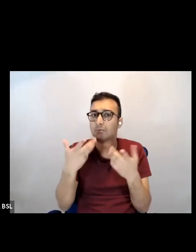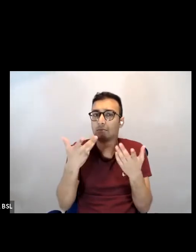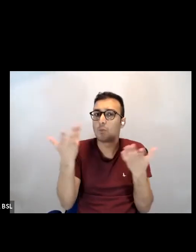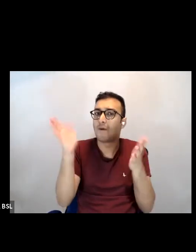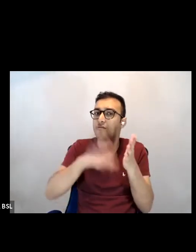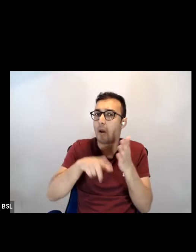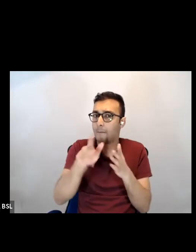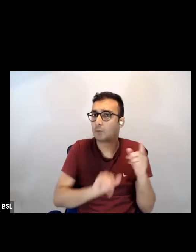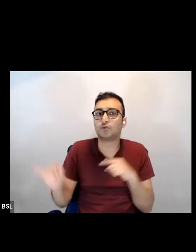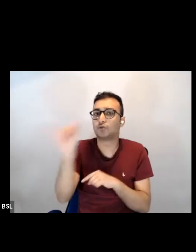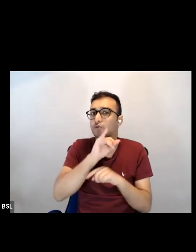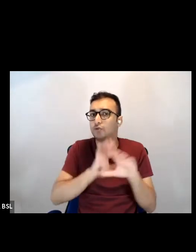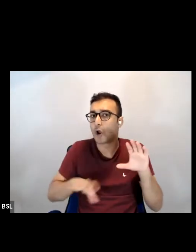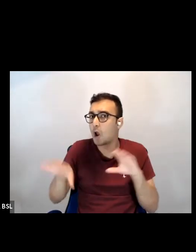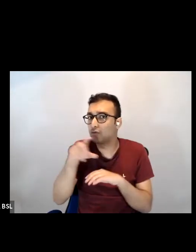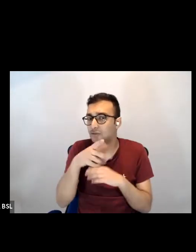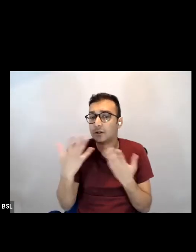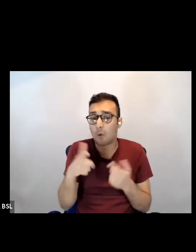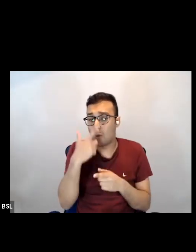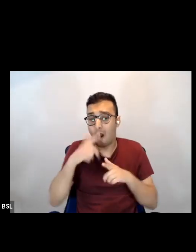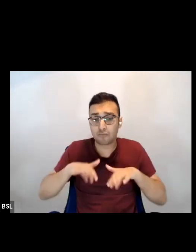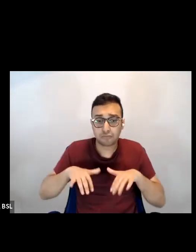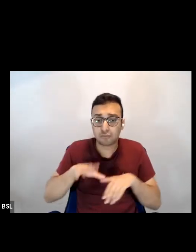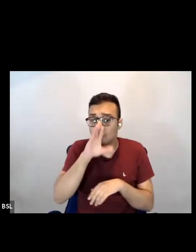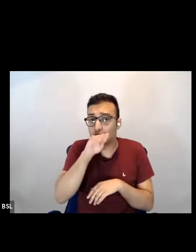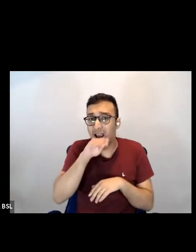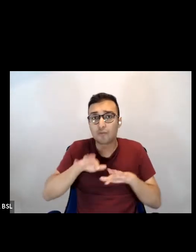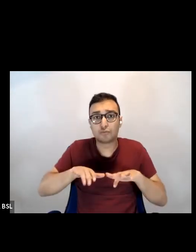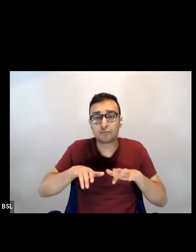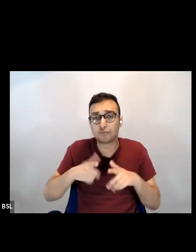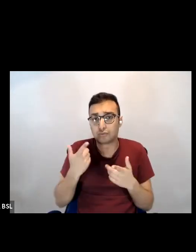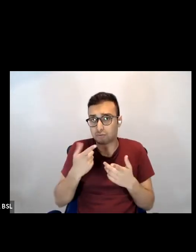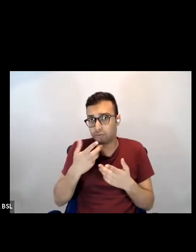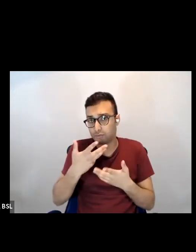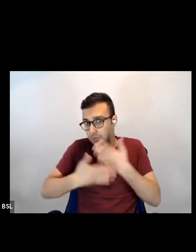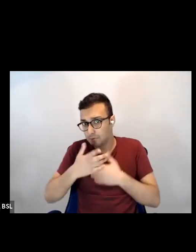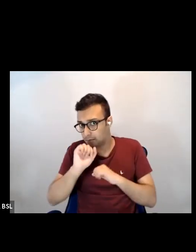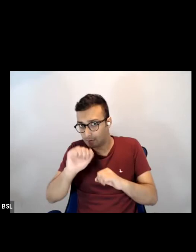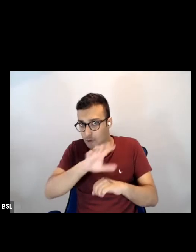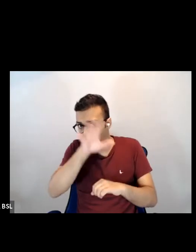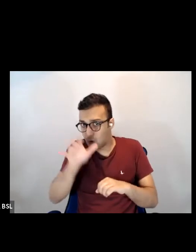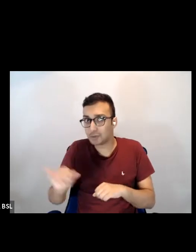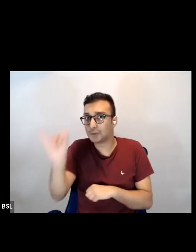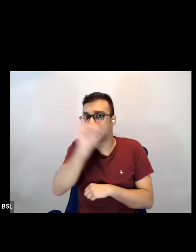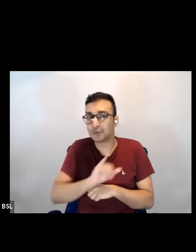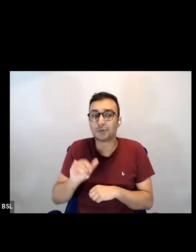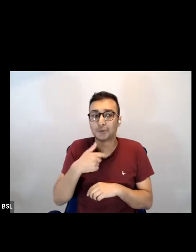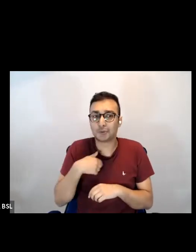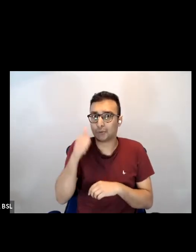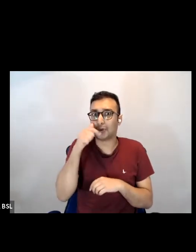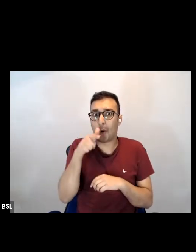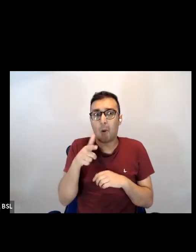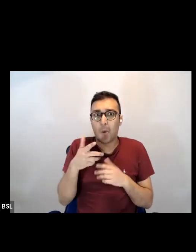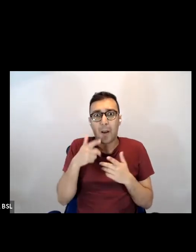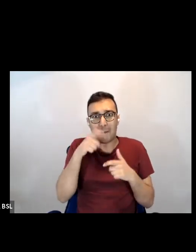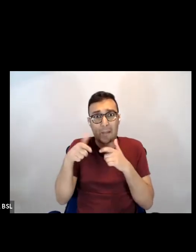if you're joining us as an audience member, please do pop in the chat box or the Q&A whereabouts you're joining us from. We know we've had people register from,